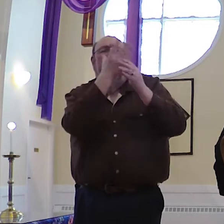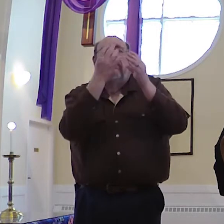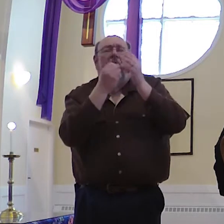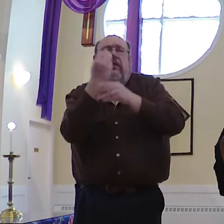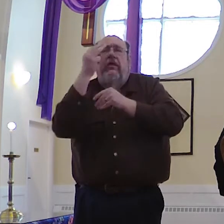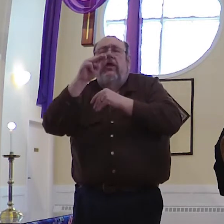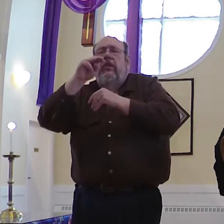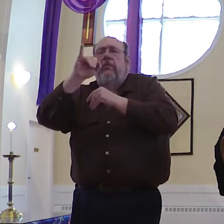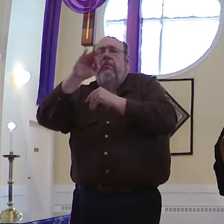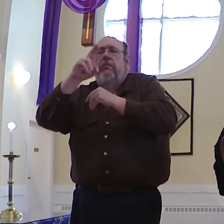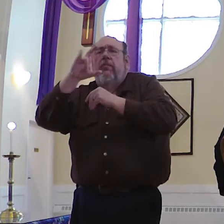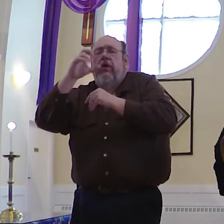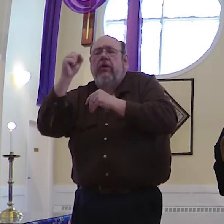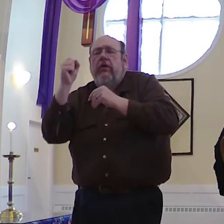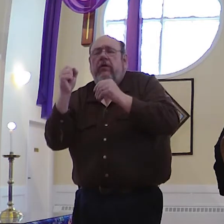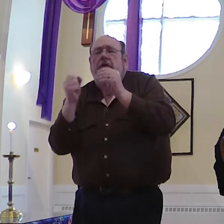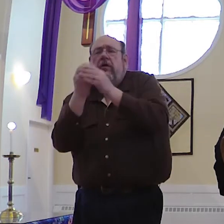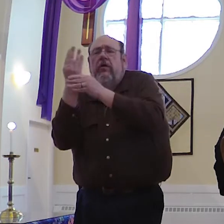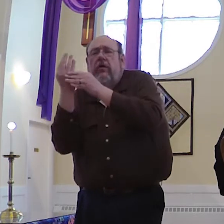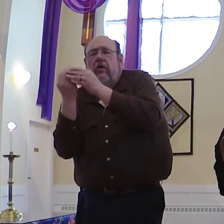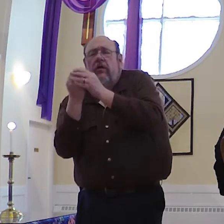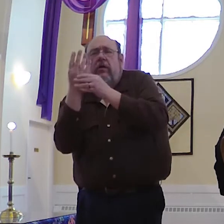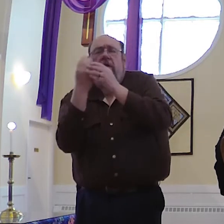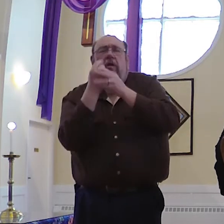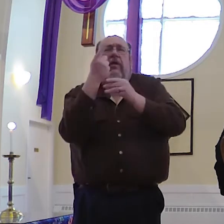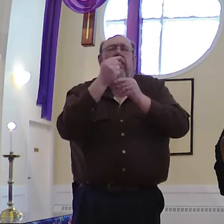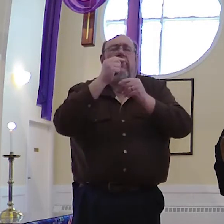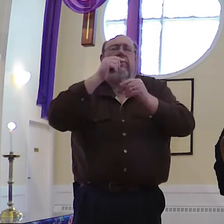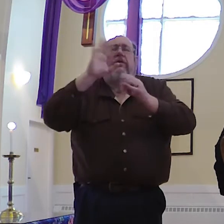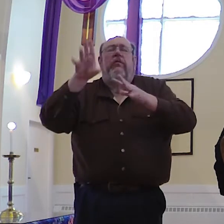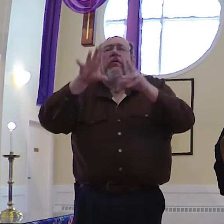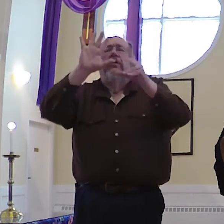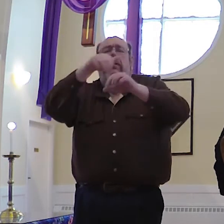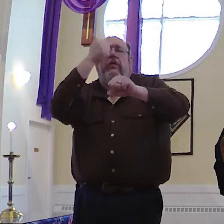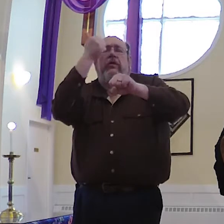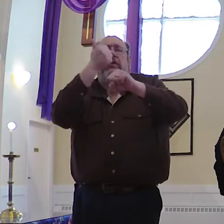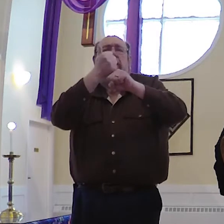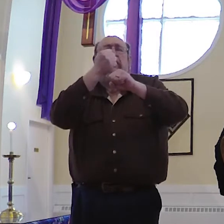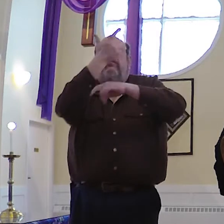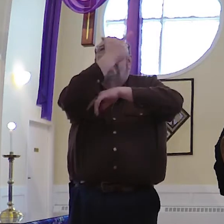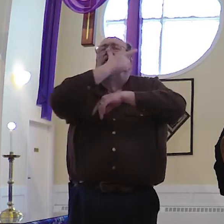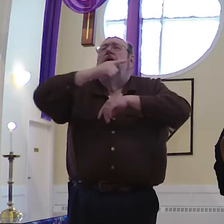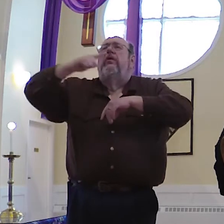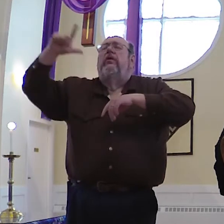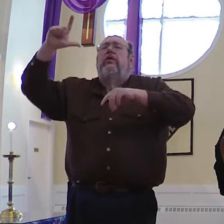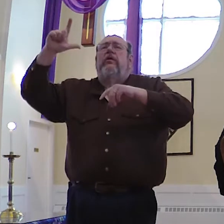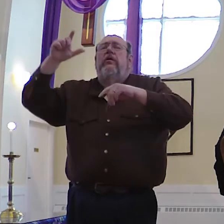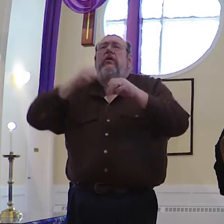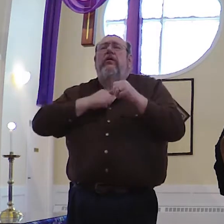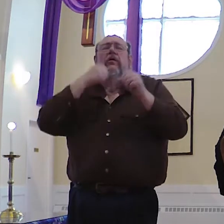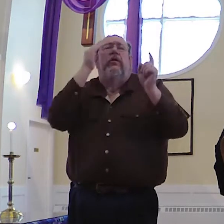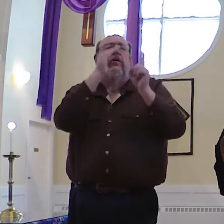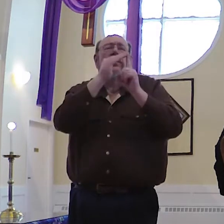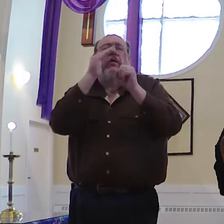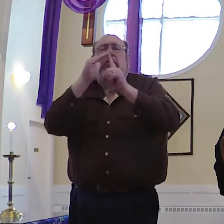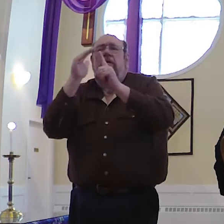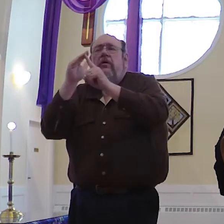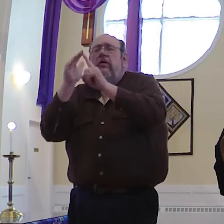grow. This will attest to the Lord's stature, an enduring reminder that won't be